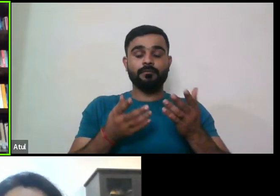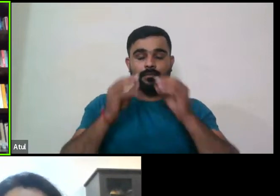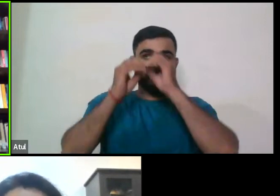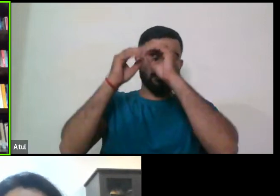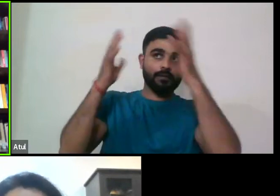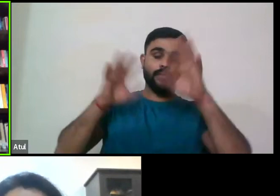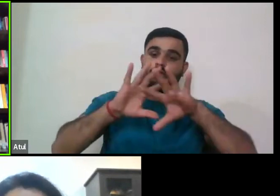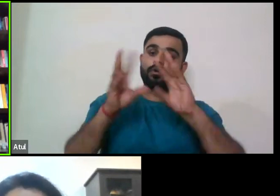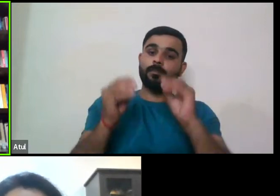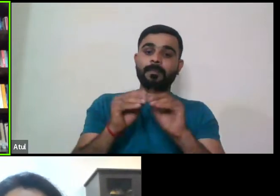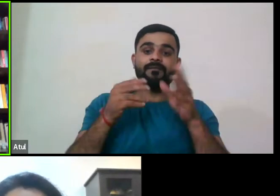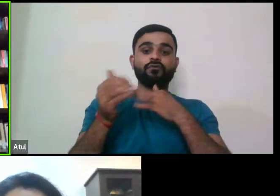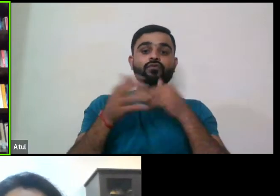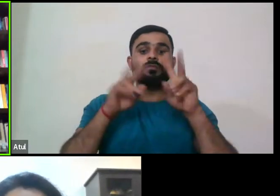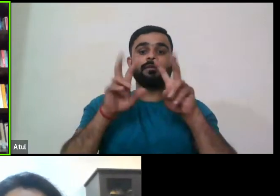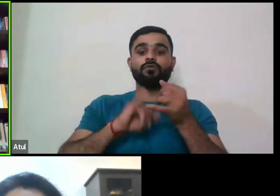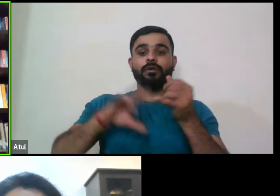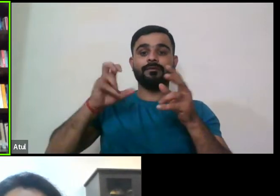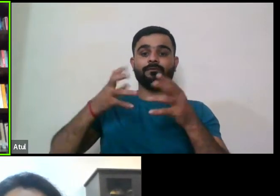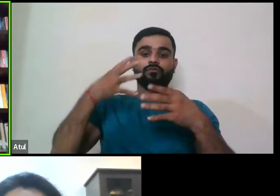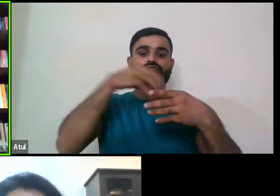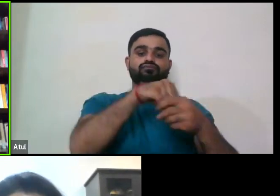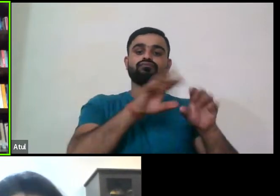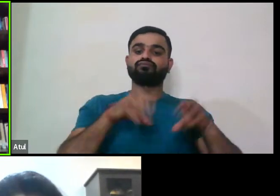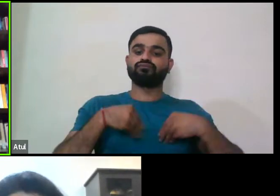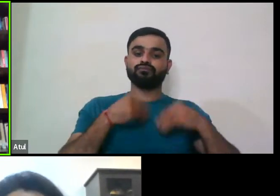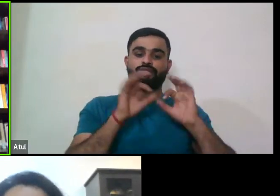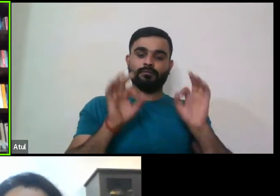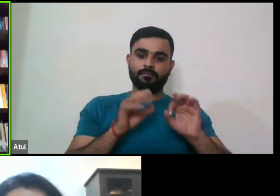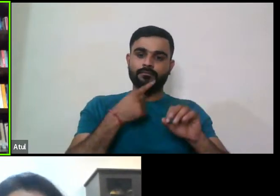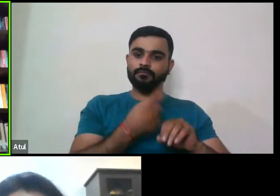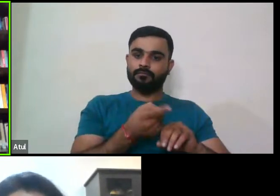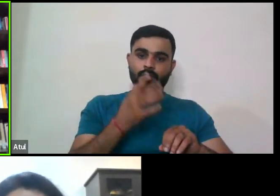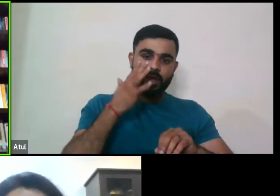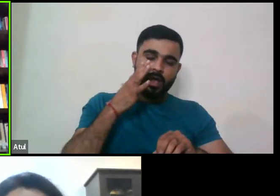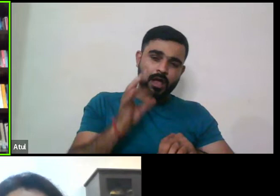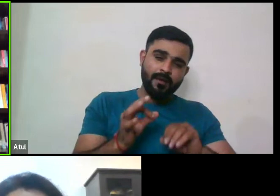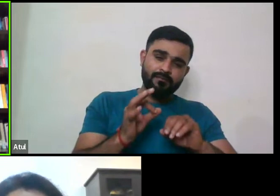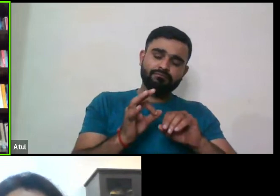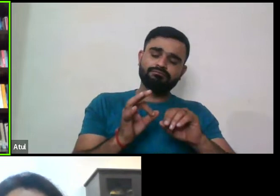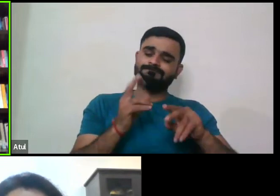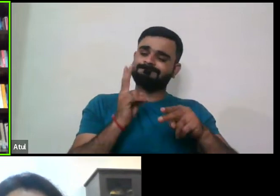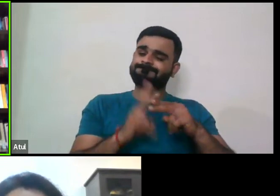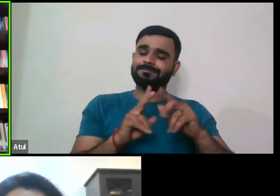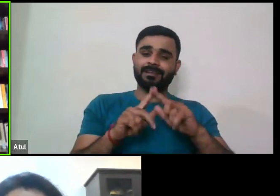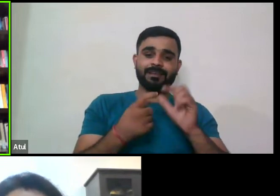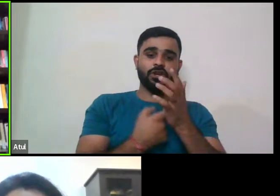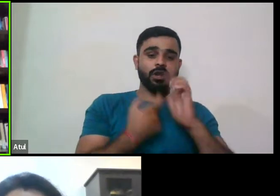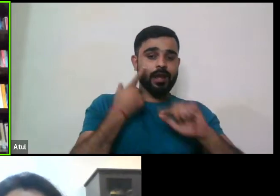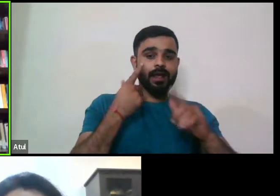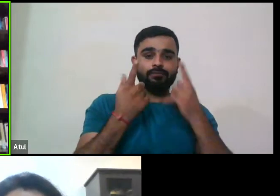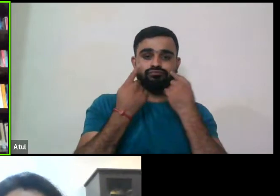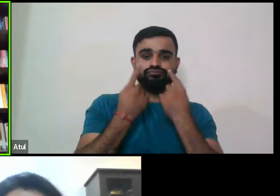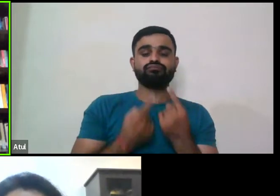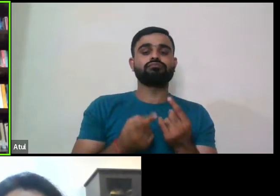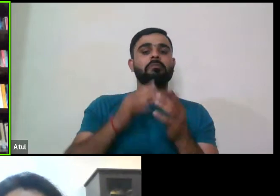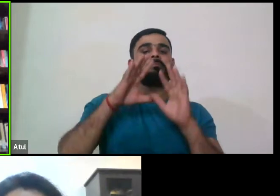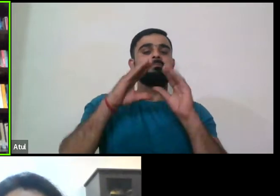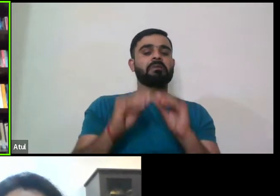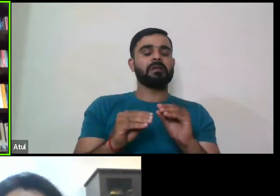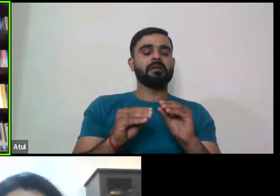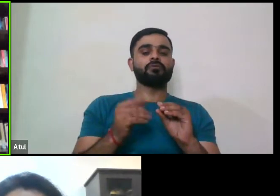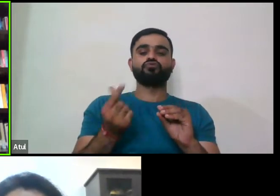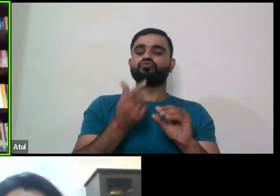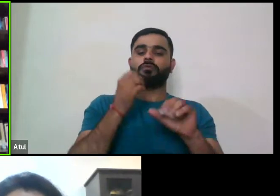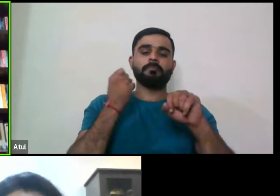the whole range of matters that the Supreme Court doesn't even admit, right? So it has a very, very poor track record of winning cases in the court. It just appears that